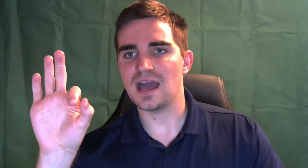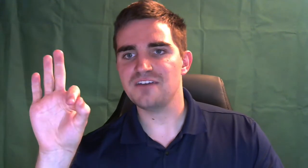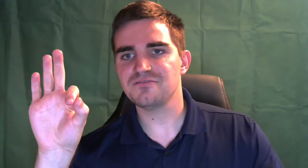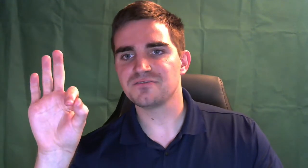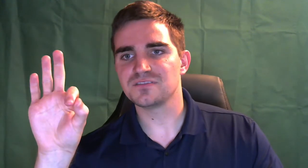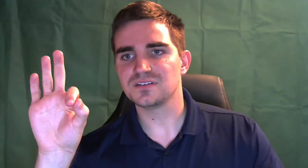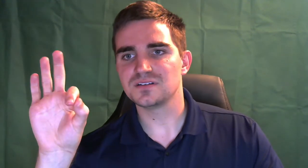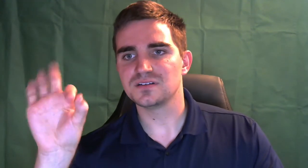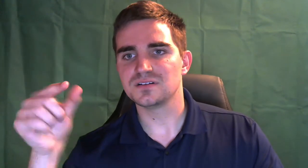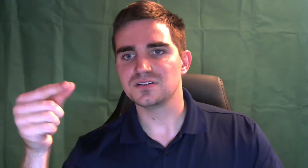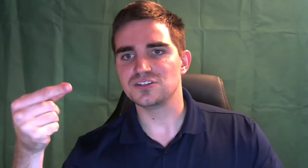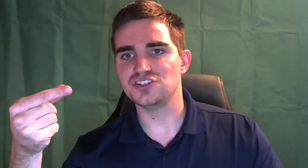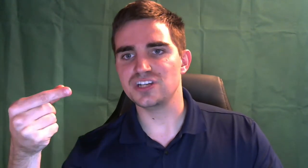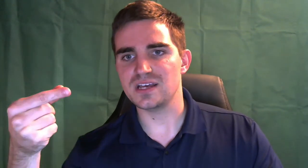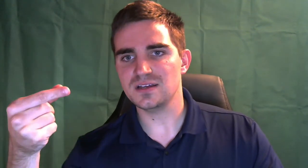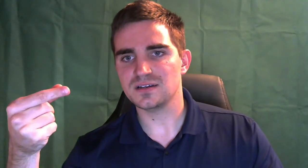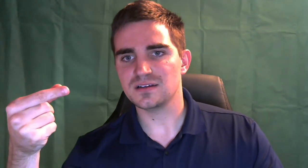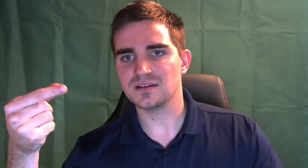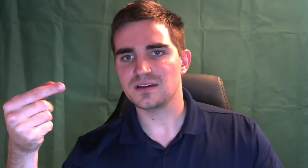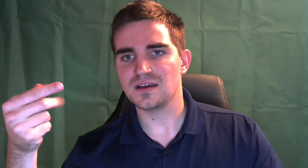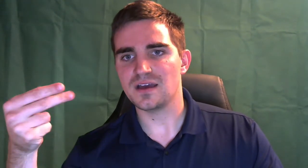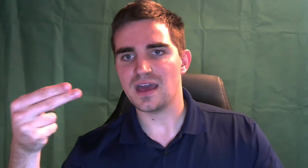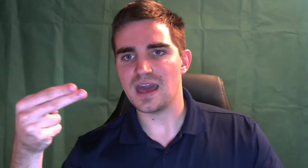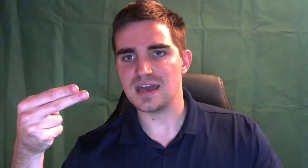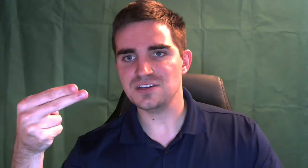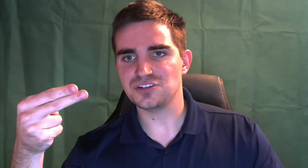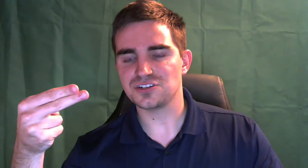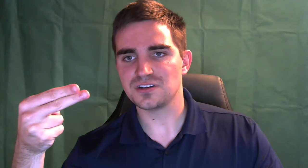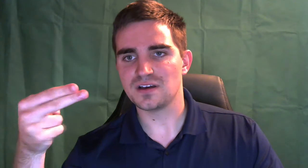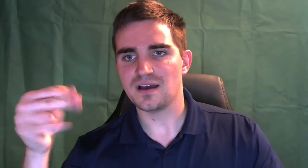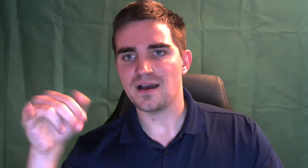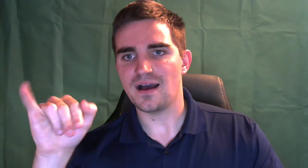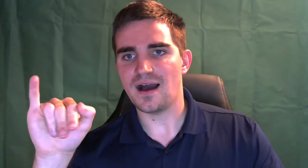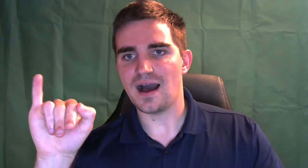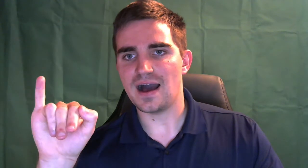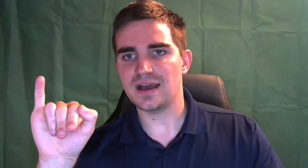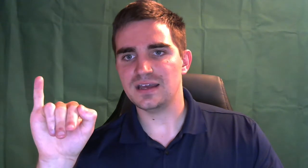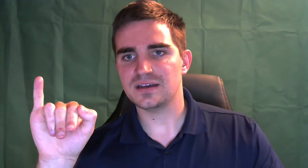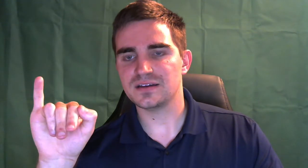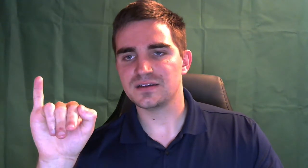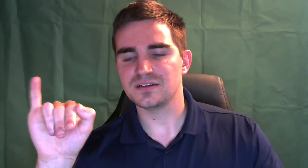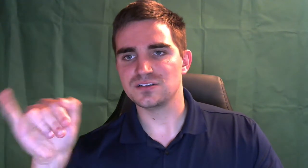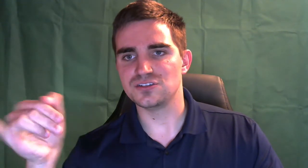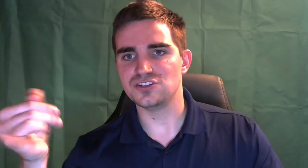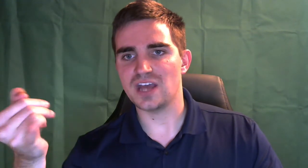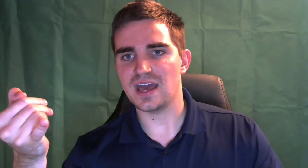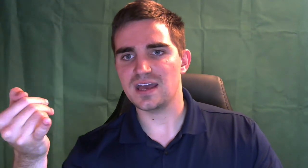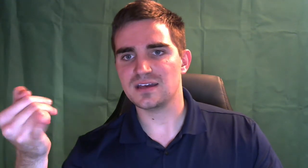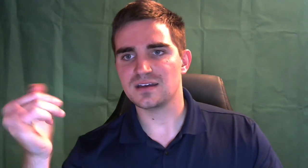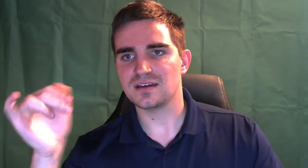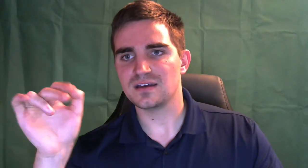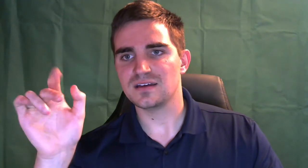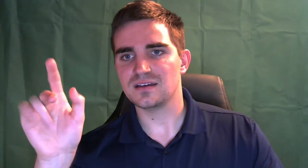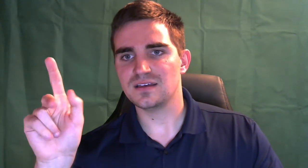F, G, H, I, J,